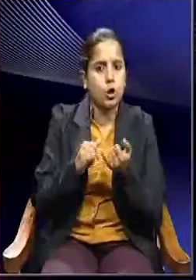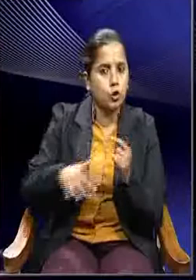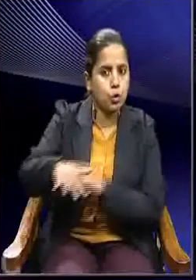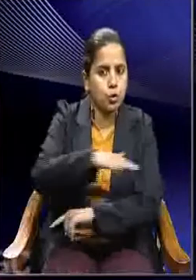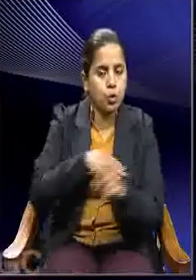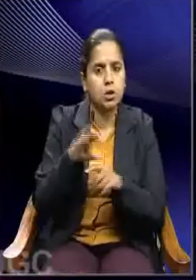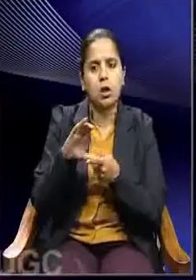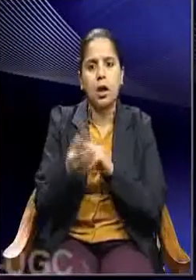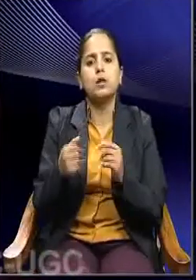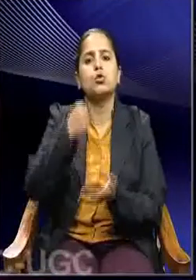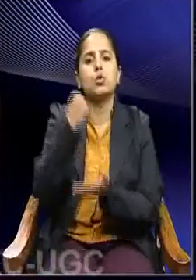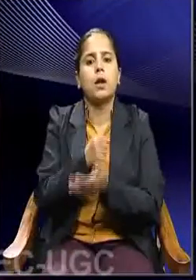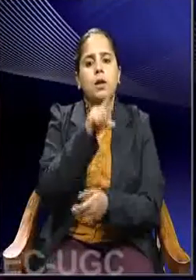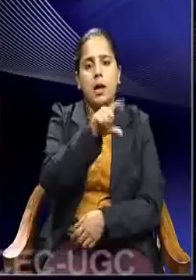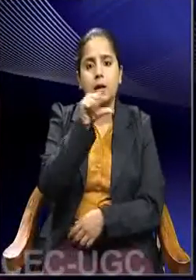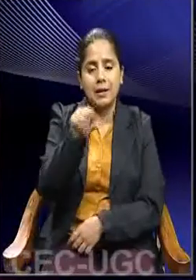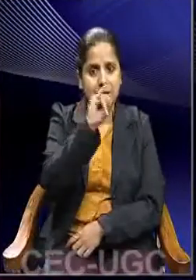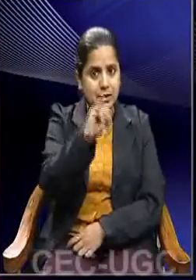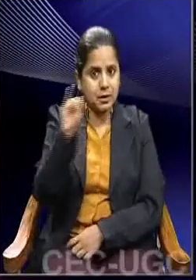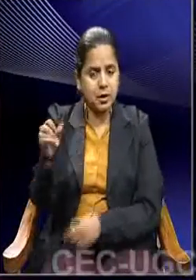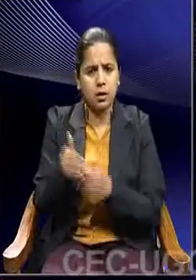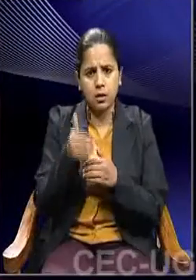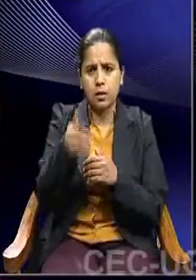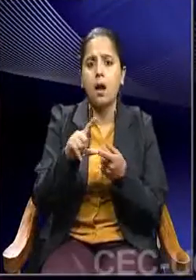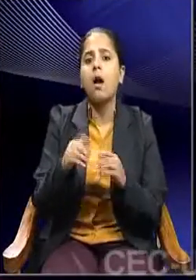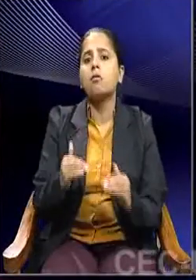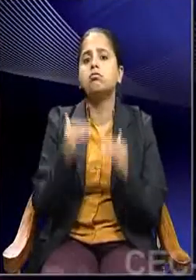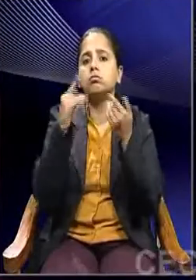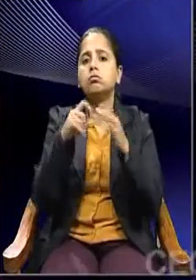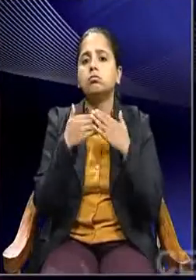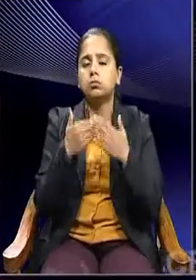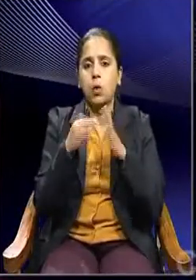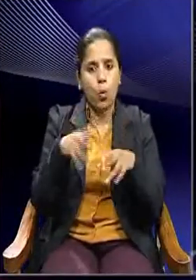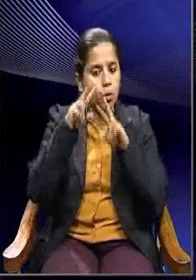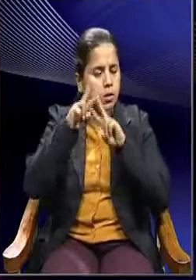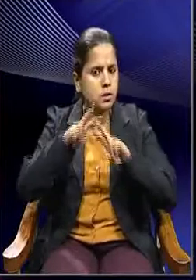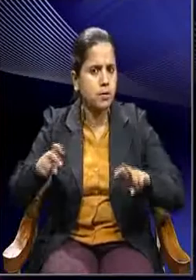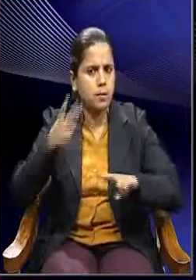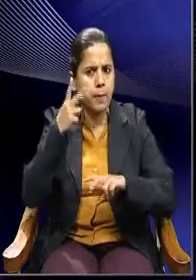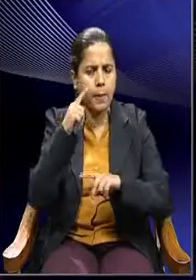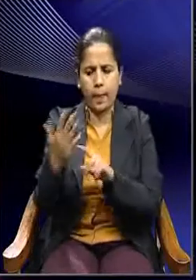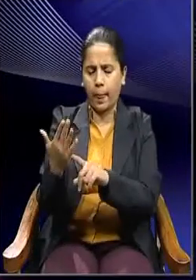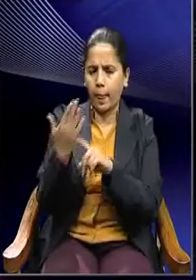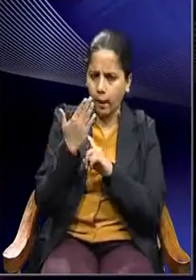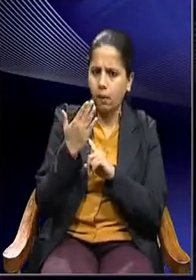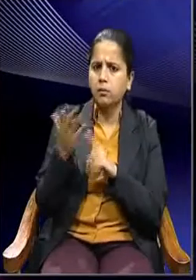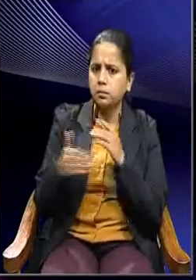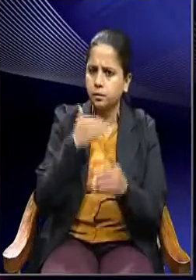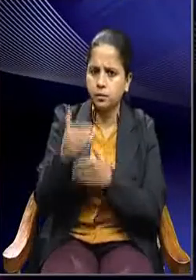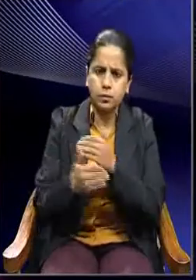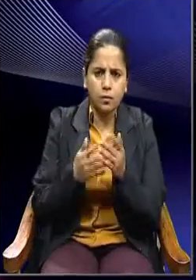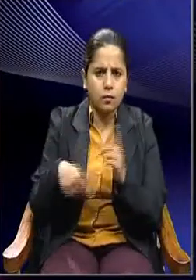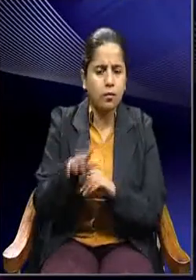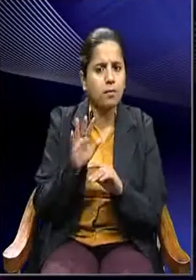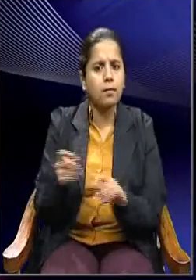Rights 1966. Further, that higher education and research are instrumental in the